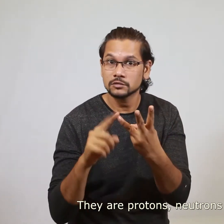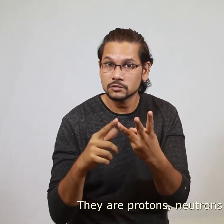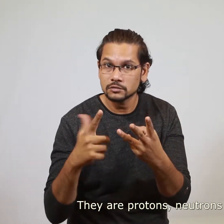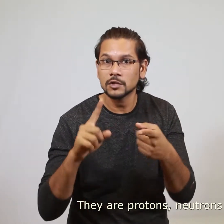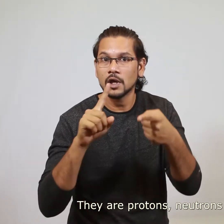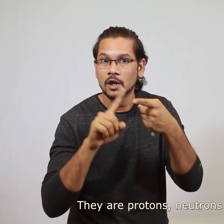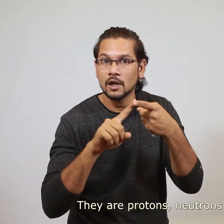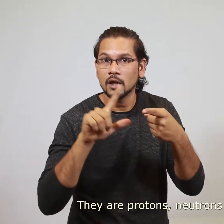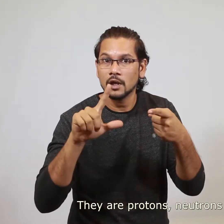and electrons.